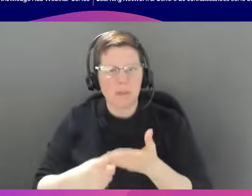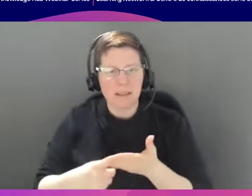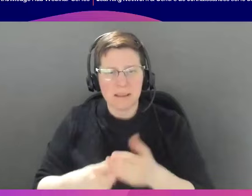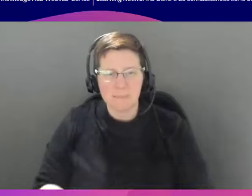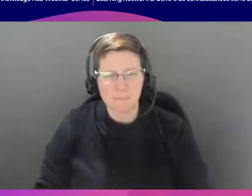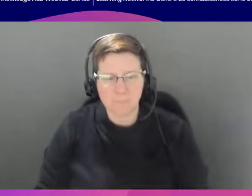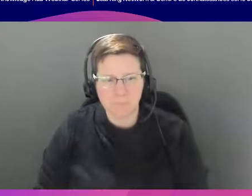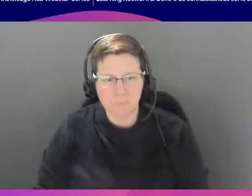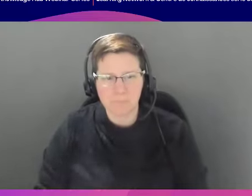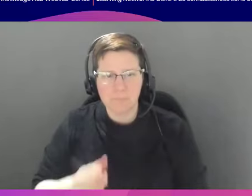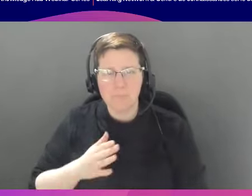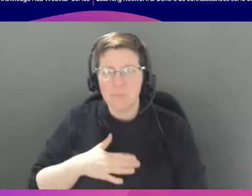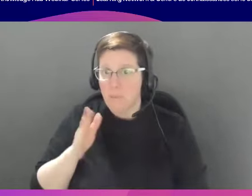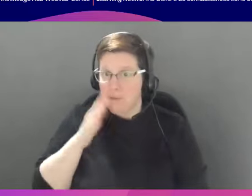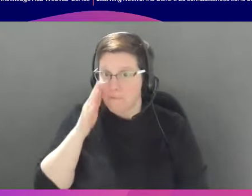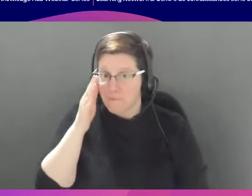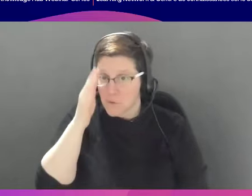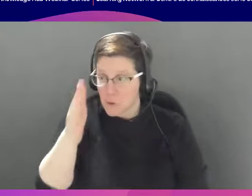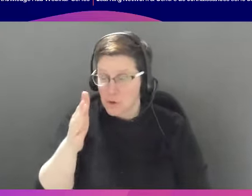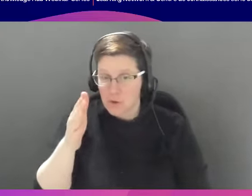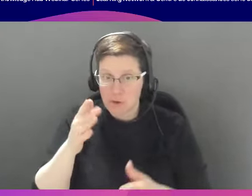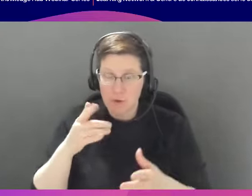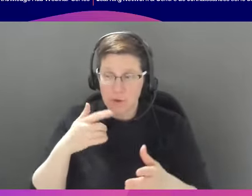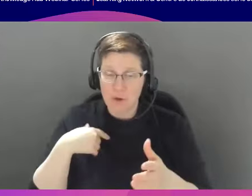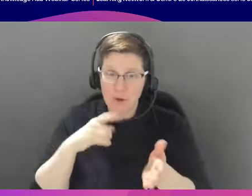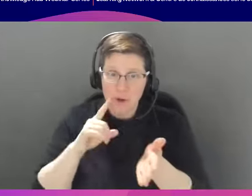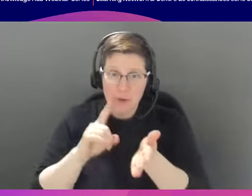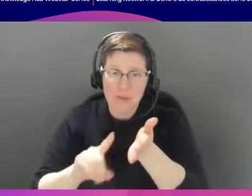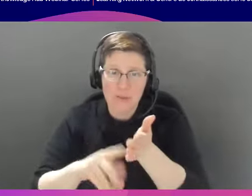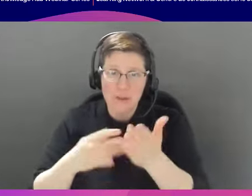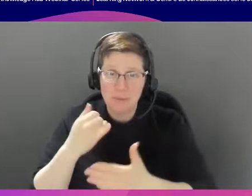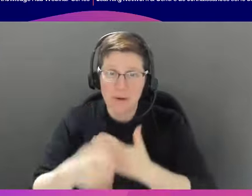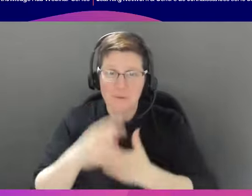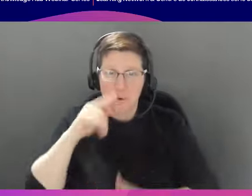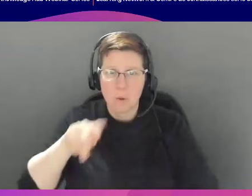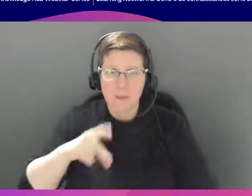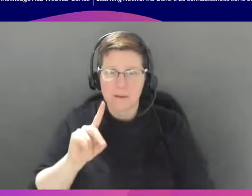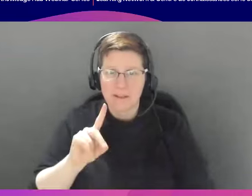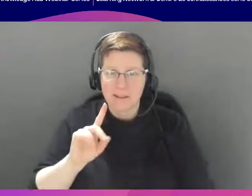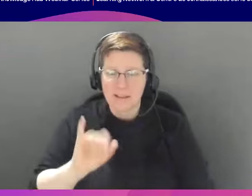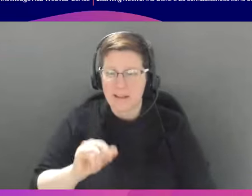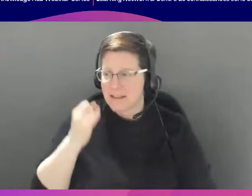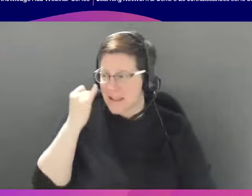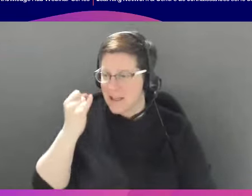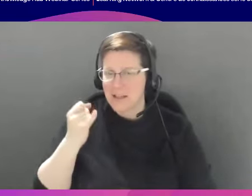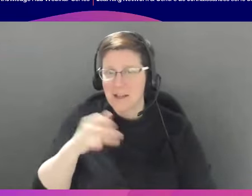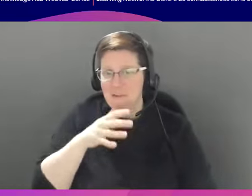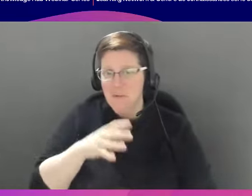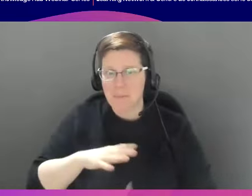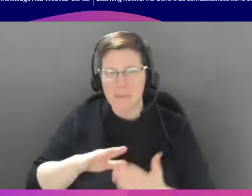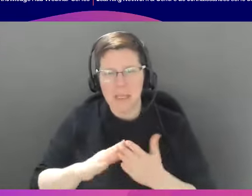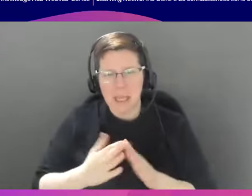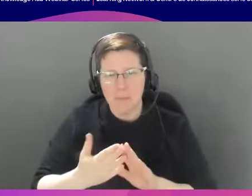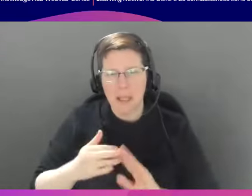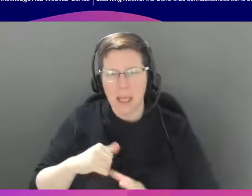I'm my kind of future dissertation work for my doctoral work actually looks at these ideas of like women being radicalized in these communities. And I